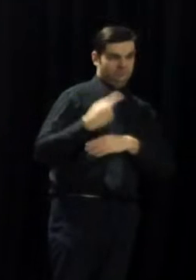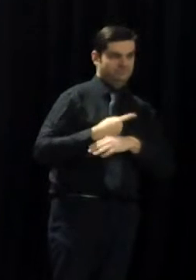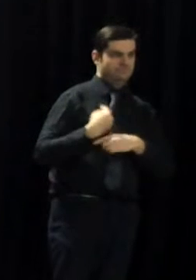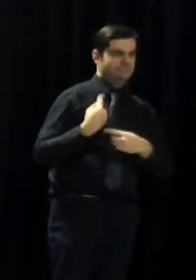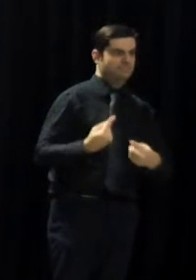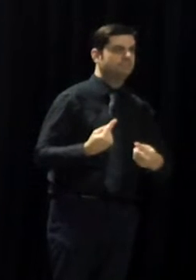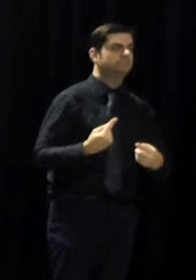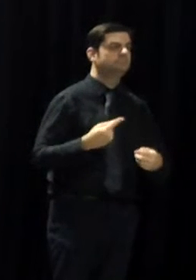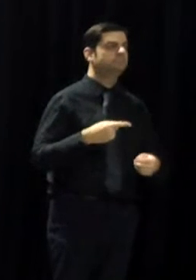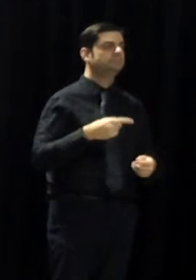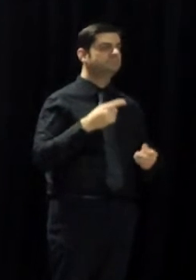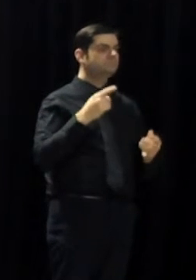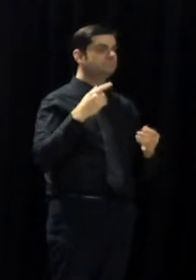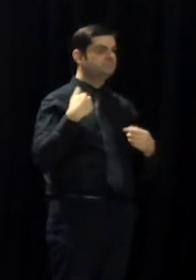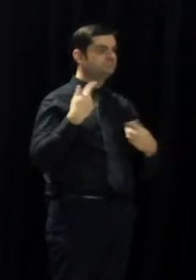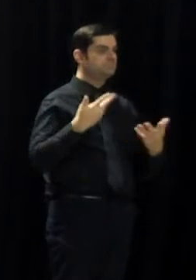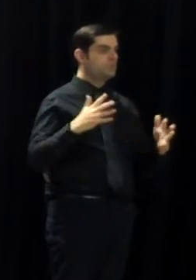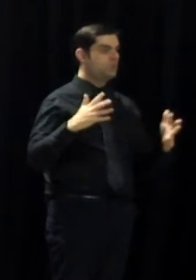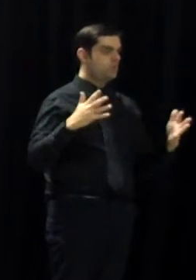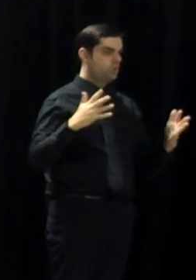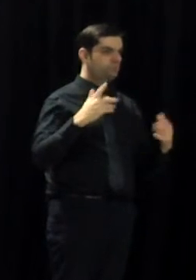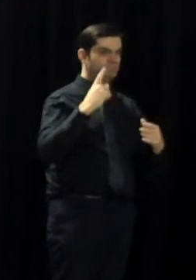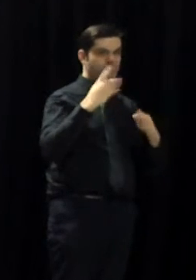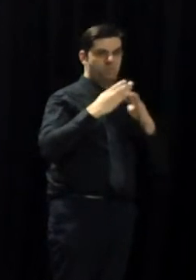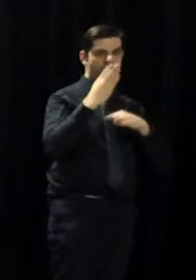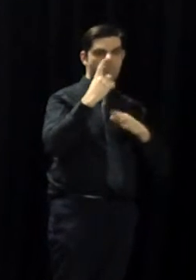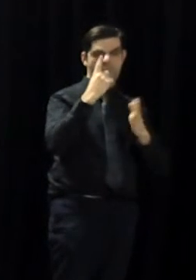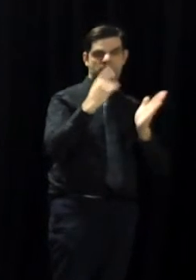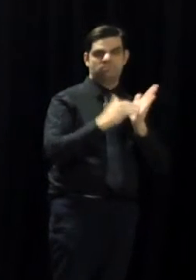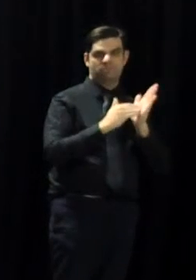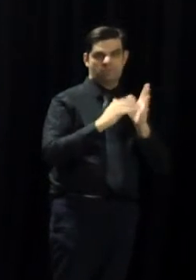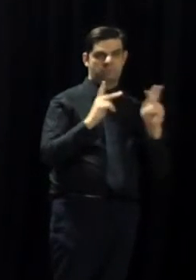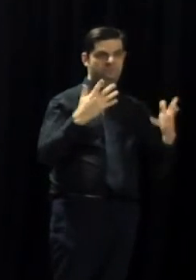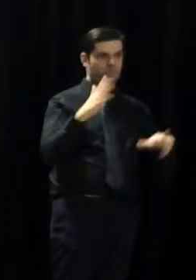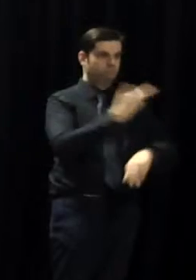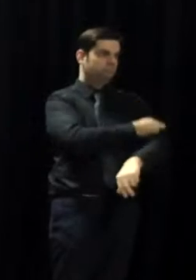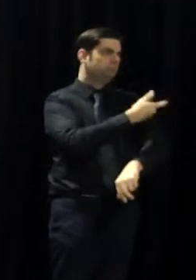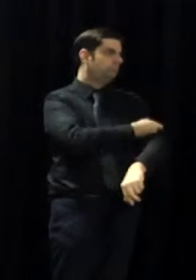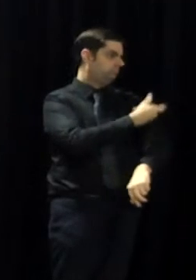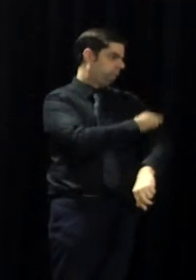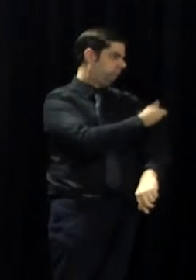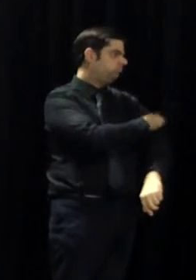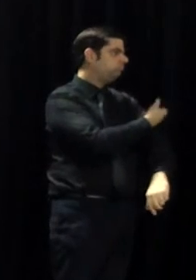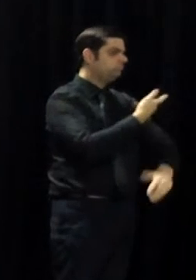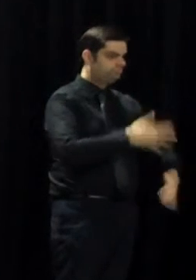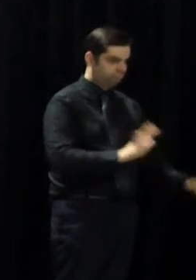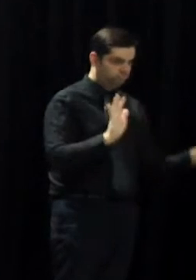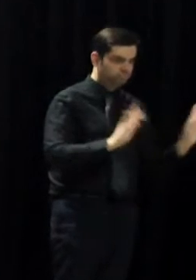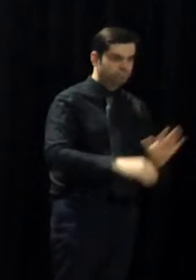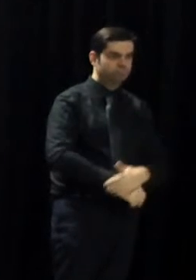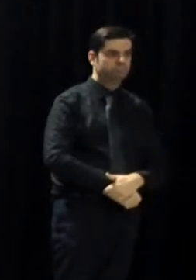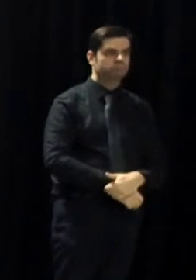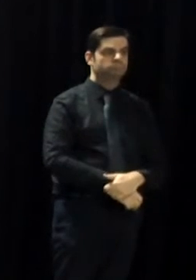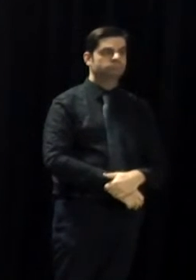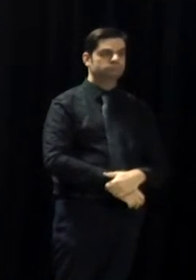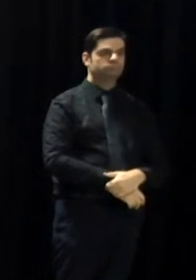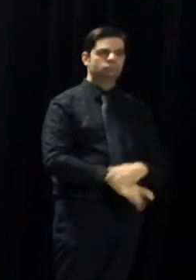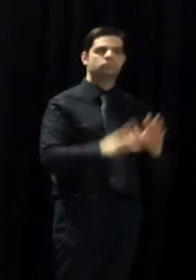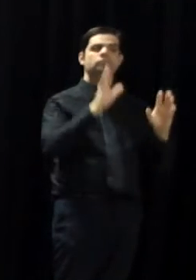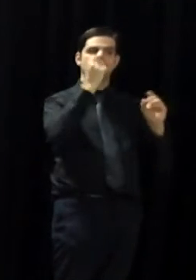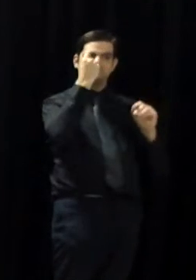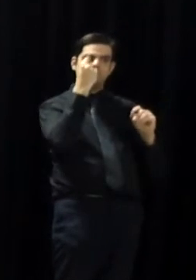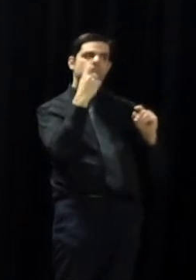frontline, at-risk health workers that will receive the first dose. Upstate will coordinate with